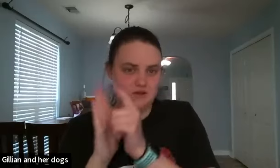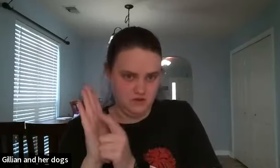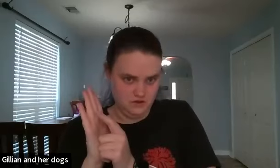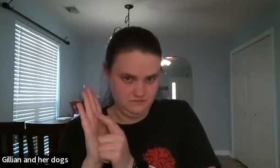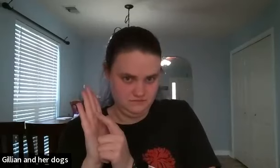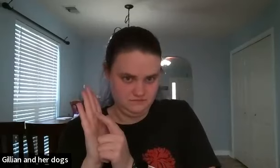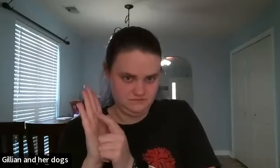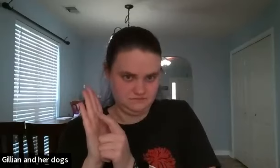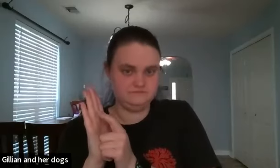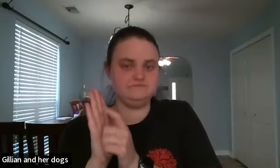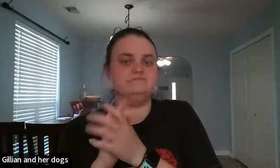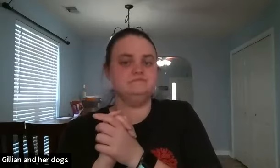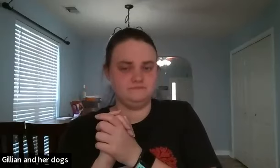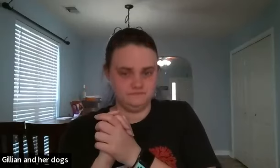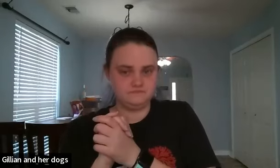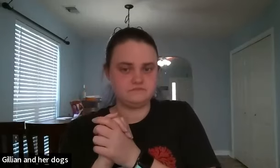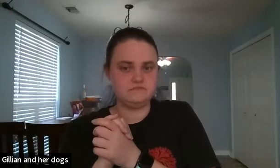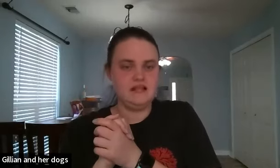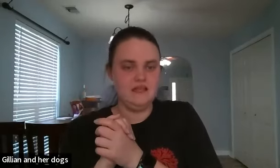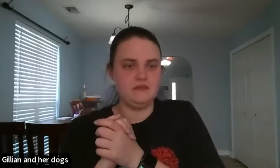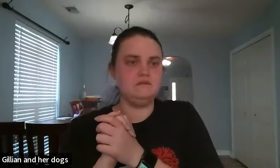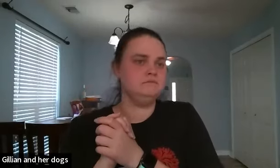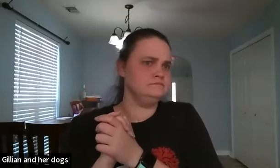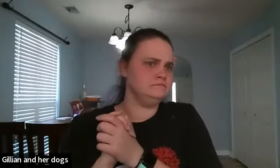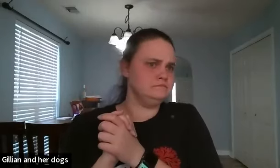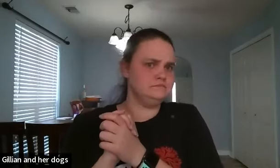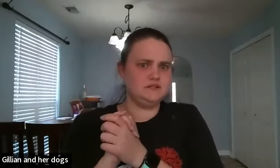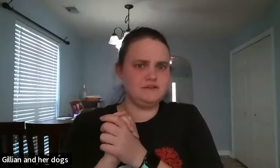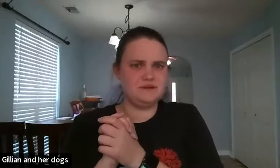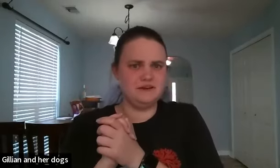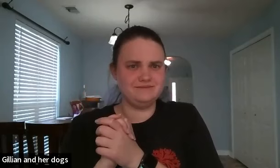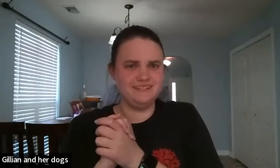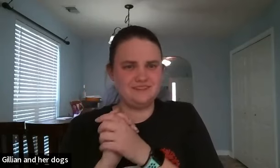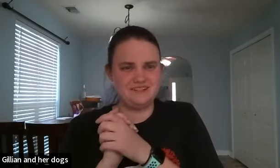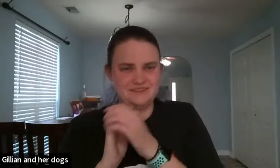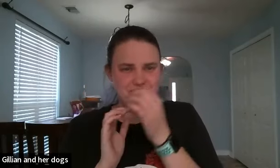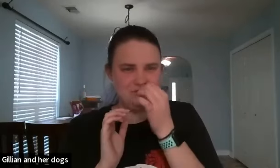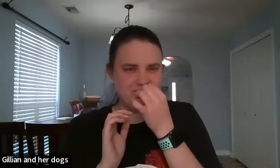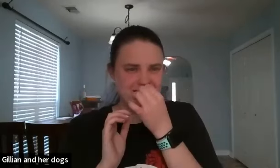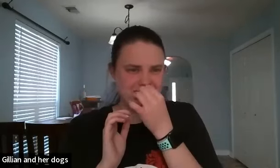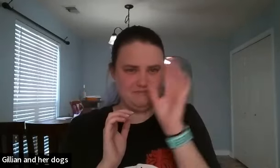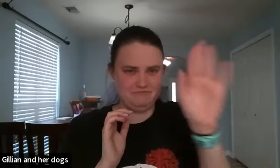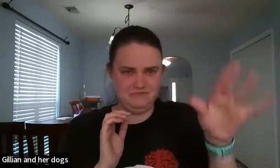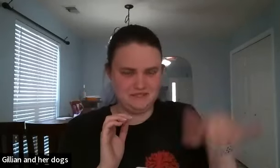mom-in-law. Mm-hmm. And then, sorry, that was my dog. He's scratching at the door. He wants back in, but he's going to